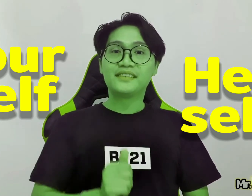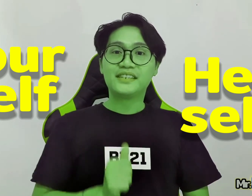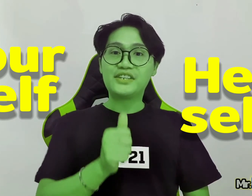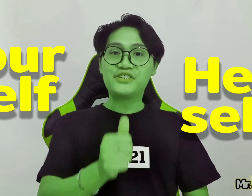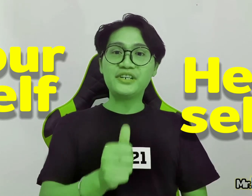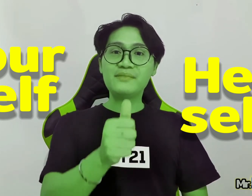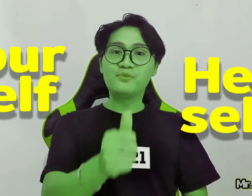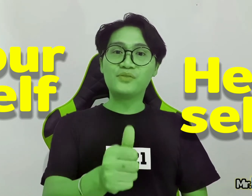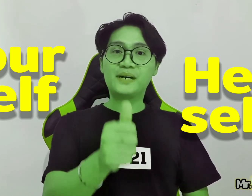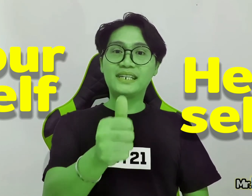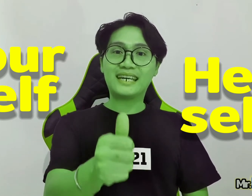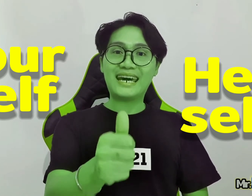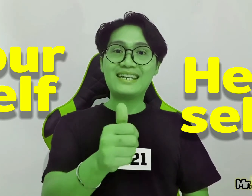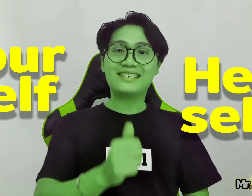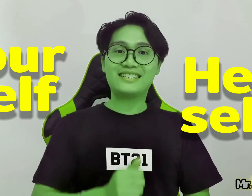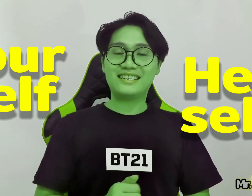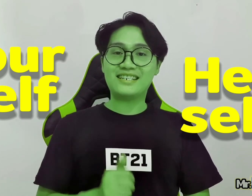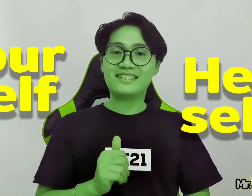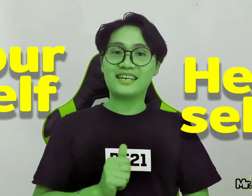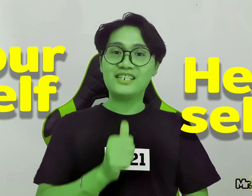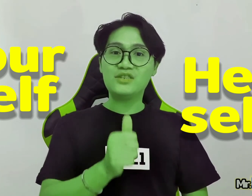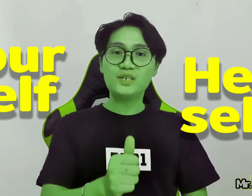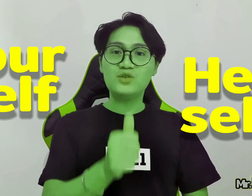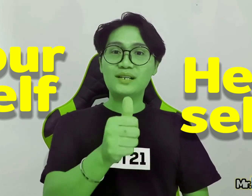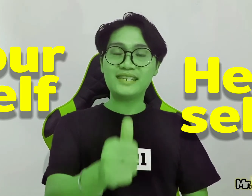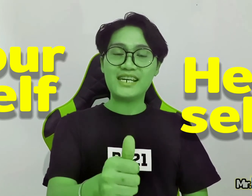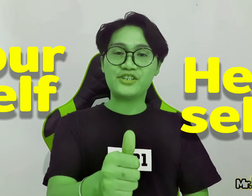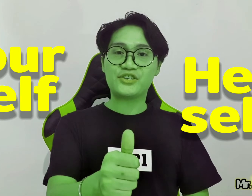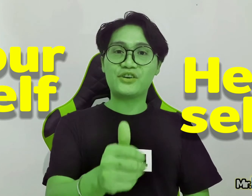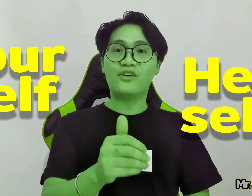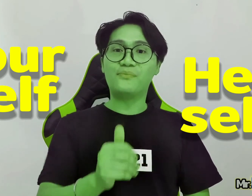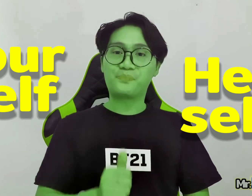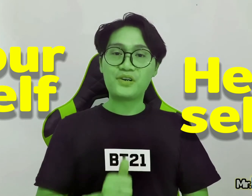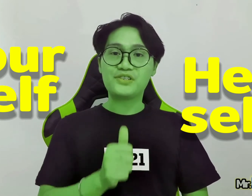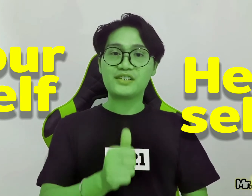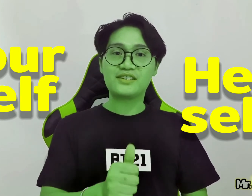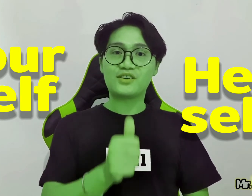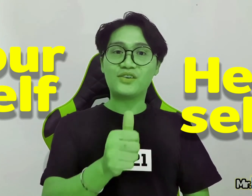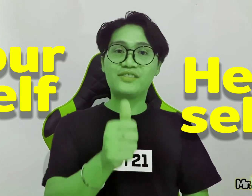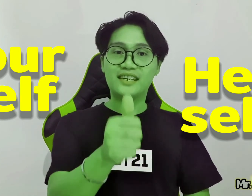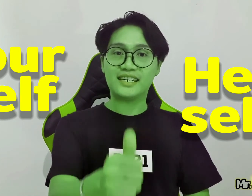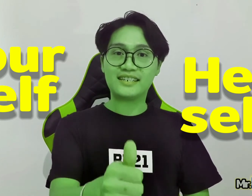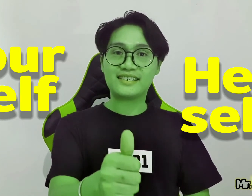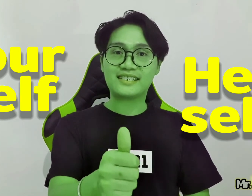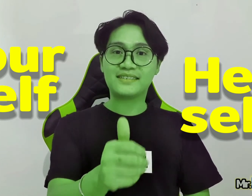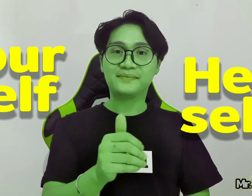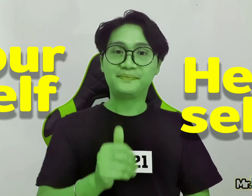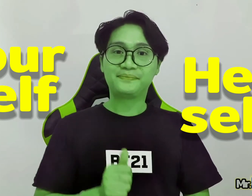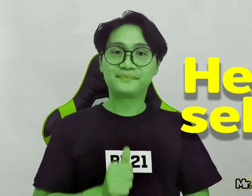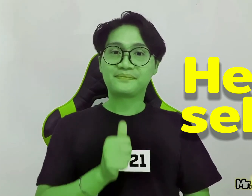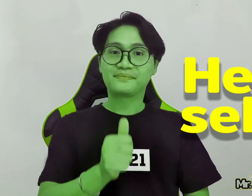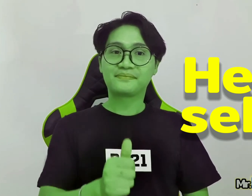The jerky movement can suggest the individual nature of persons or things.